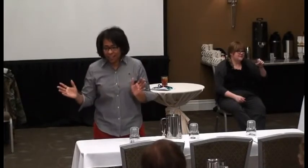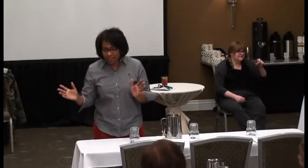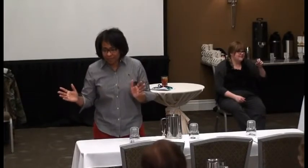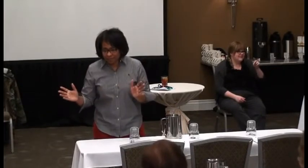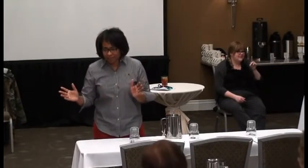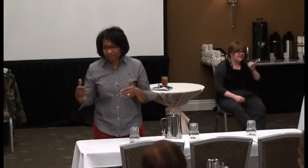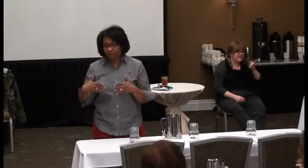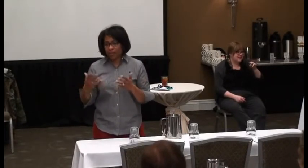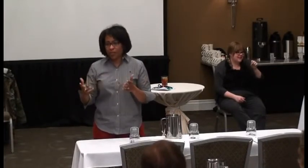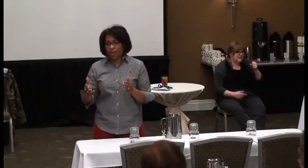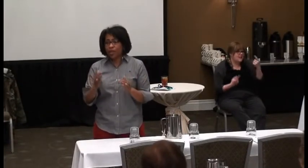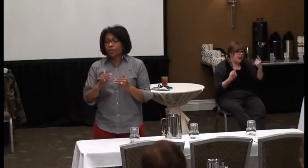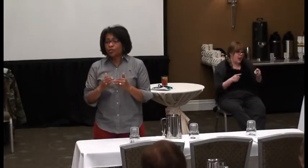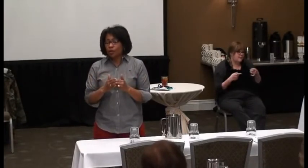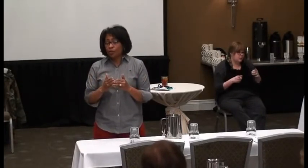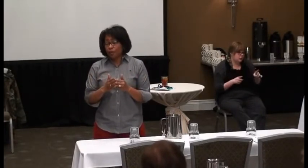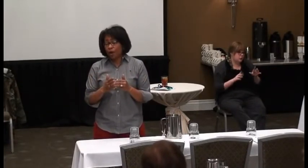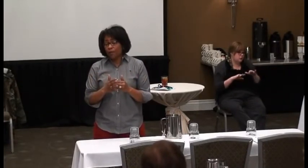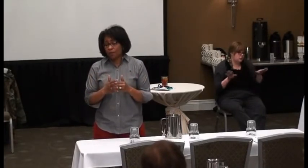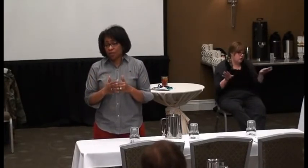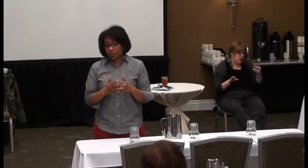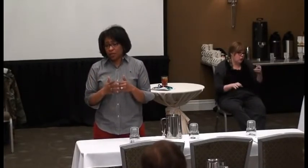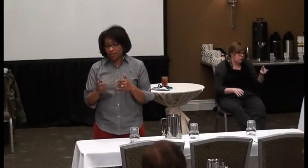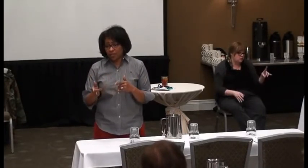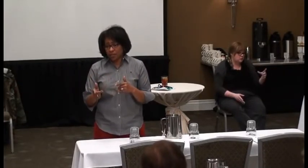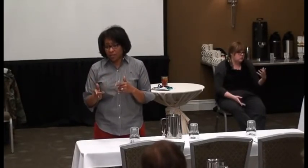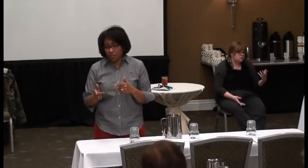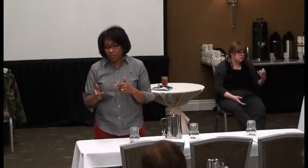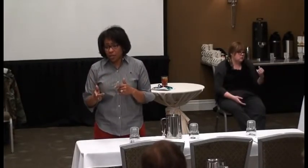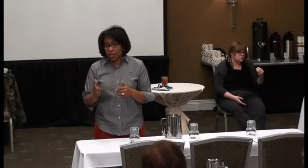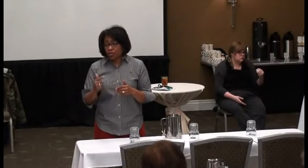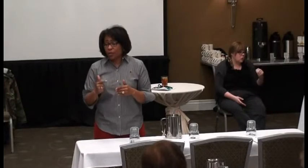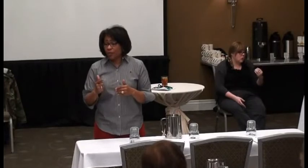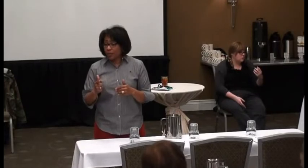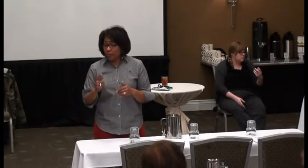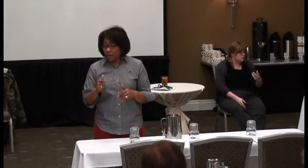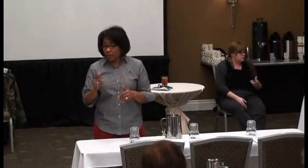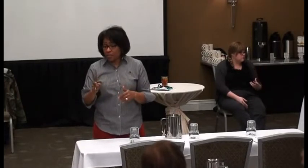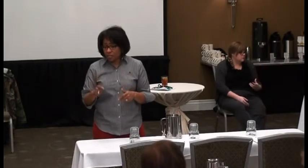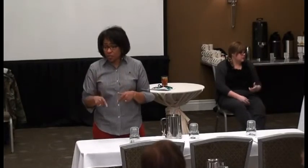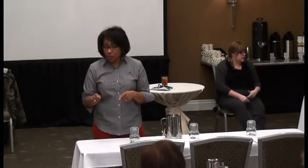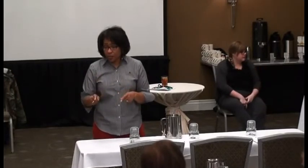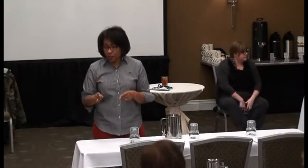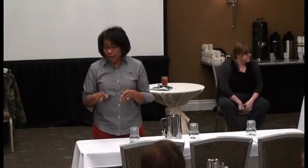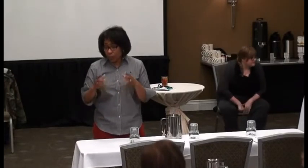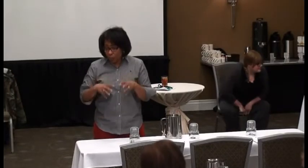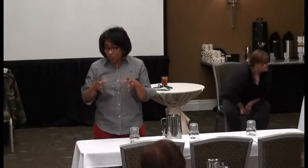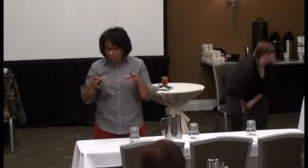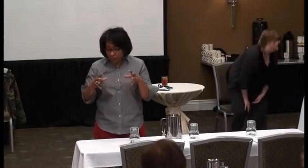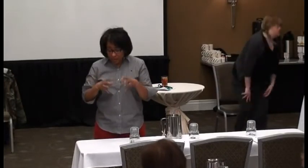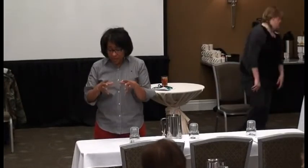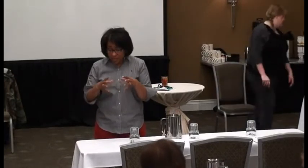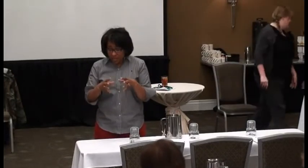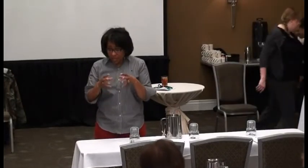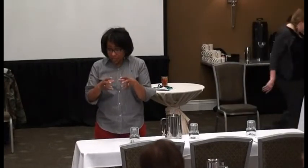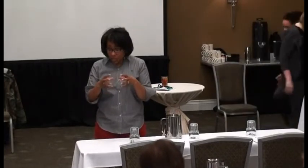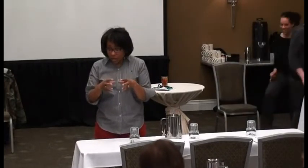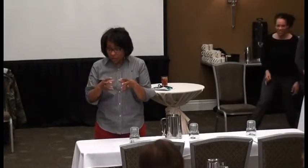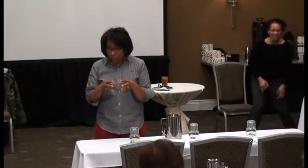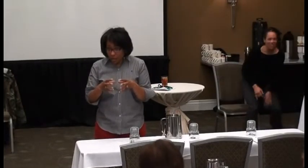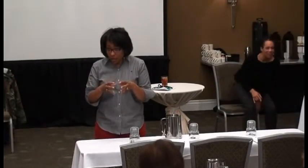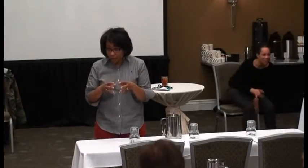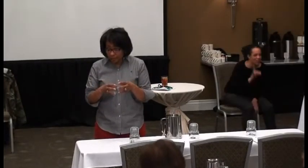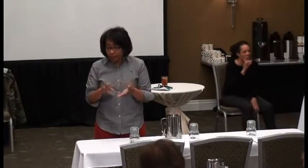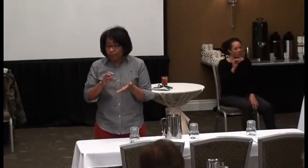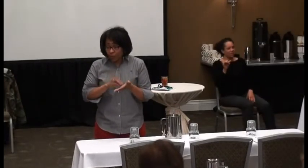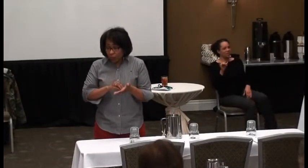occur in childhood. Okay, so the permanent one is tardive dyskinesia. So then my question is whether or not with the medicines that this